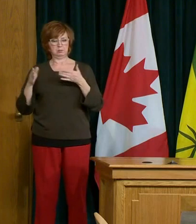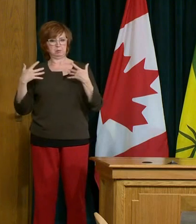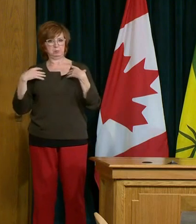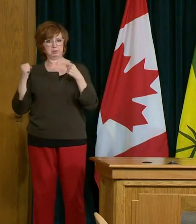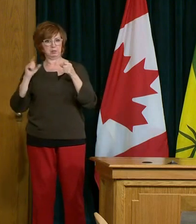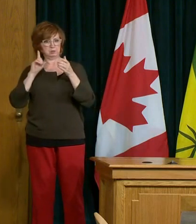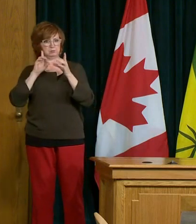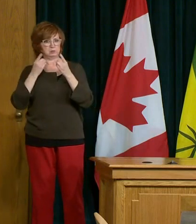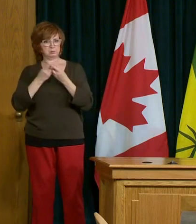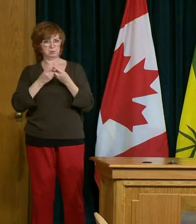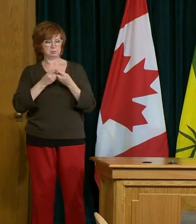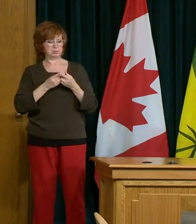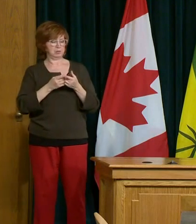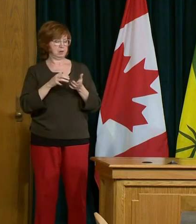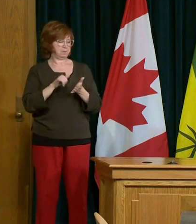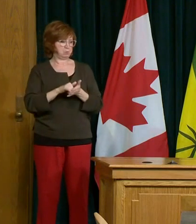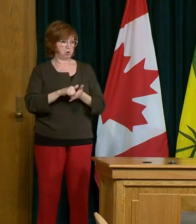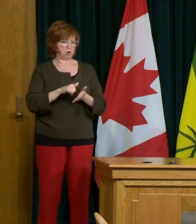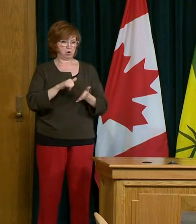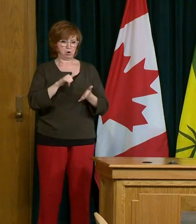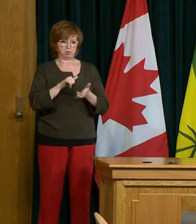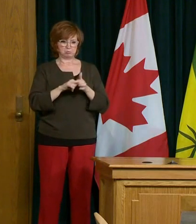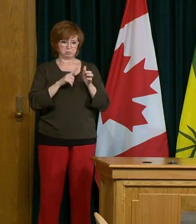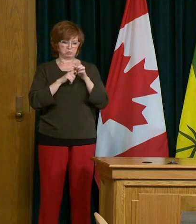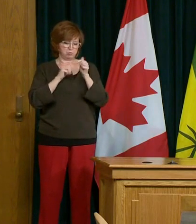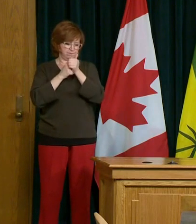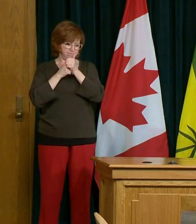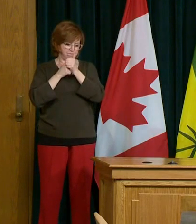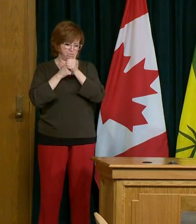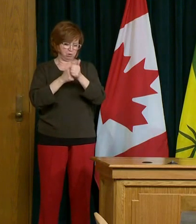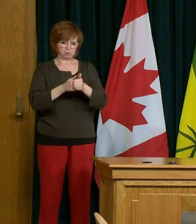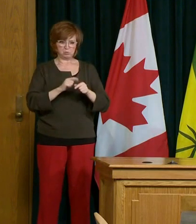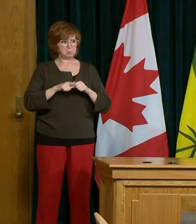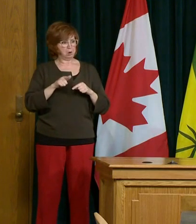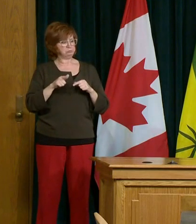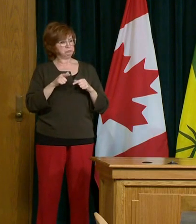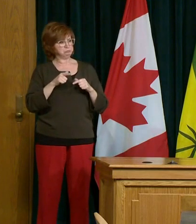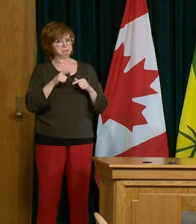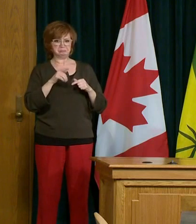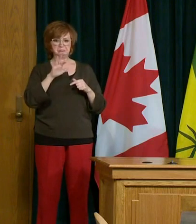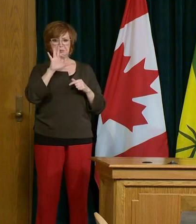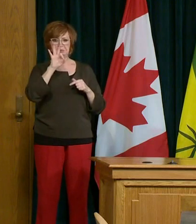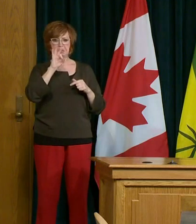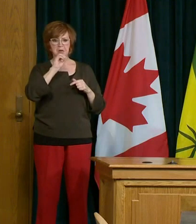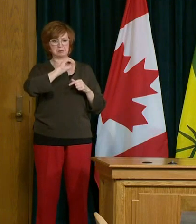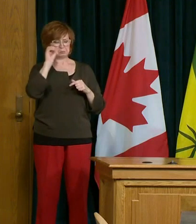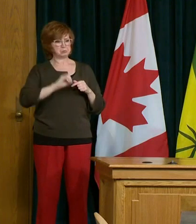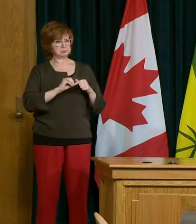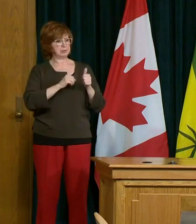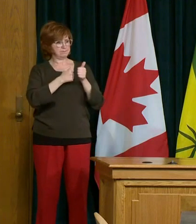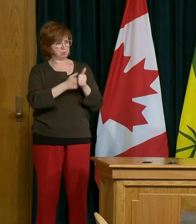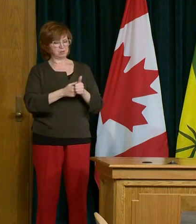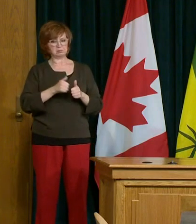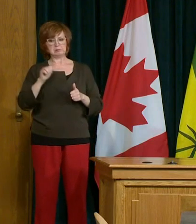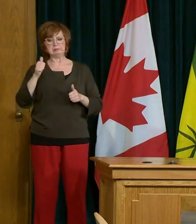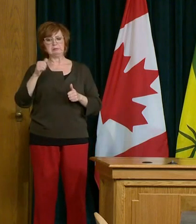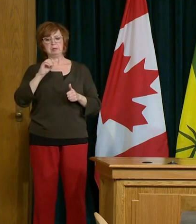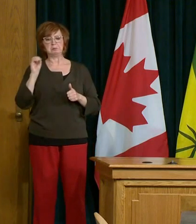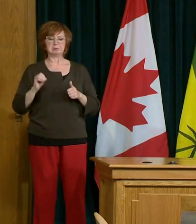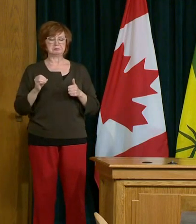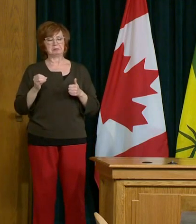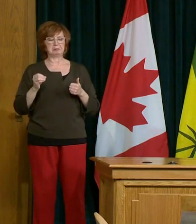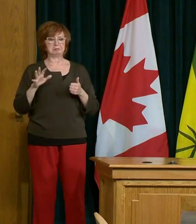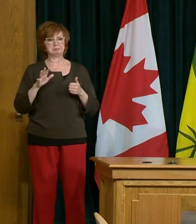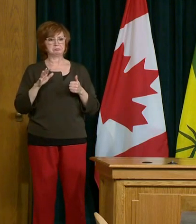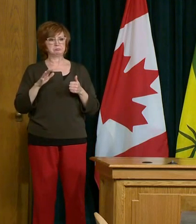health to trace all contacts, even when there's an outbreak, is very high. It's in the high 90s. But it sometimes does take